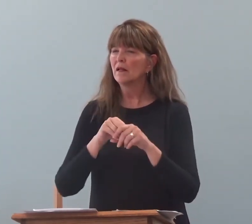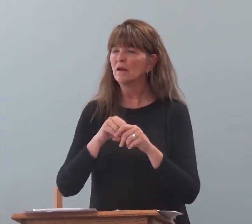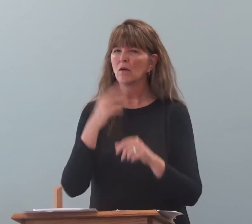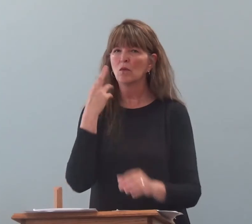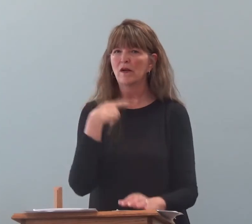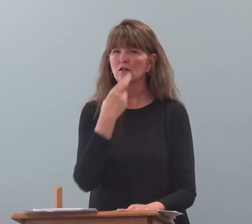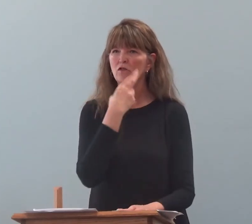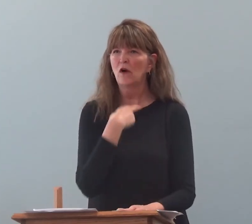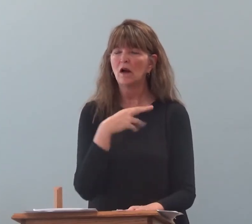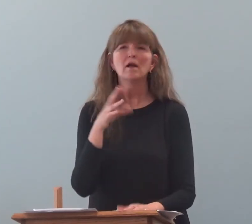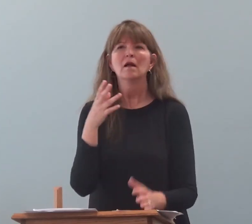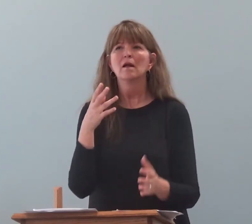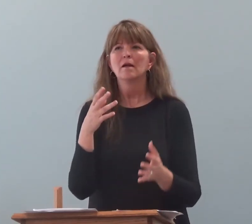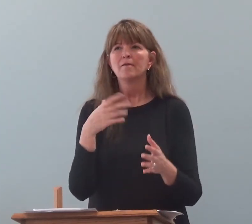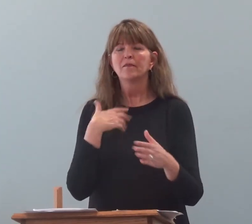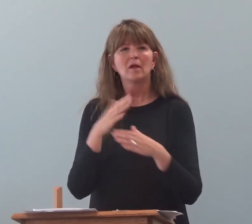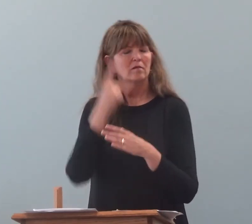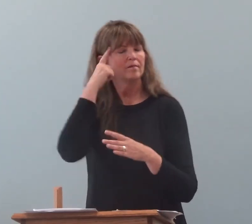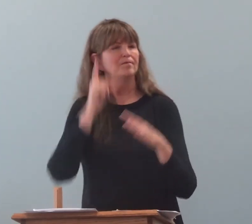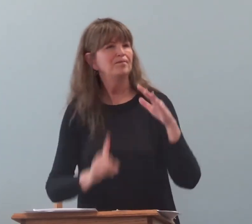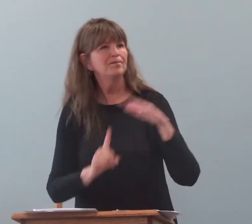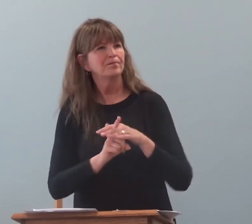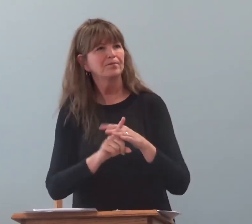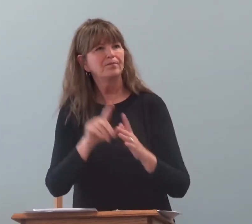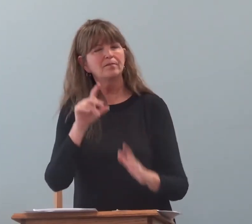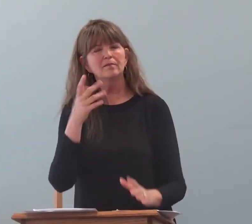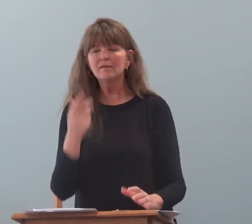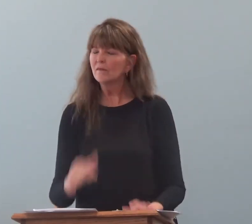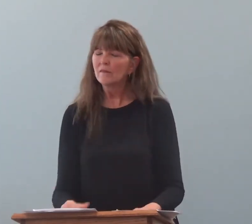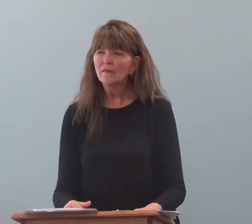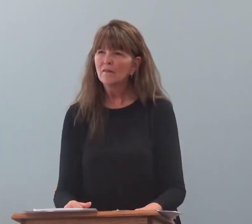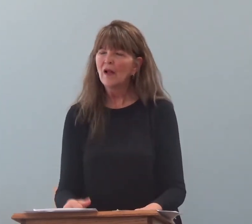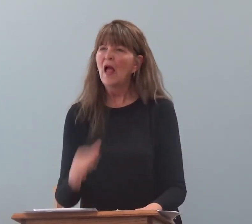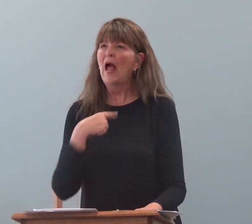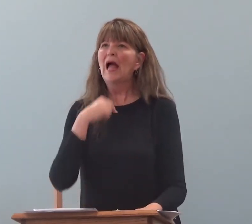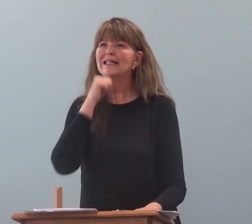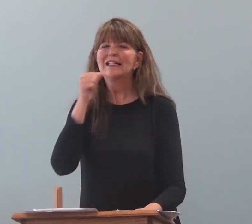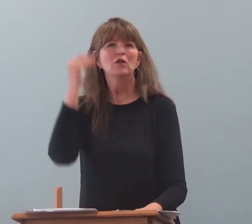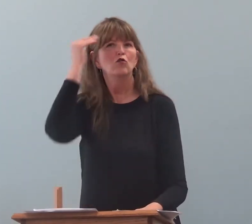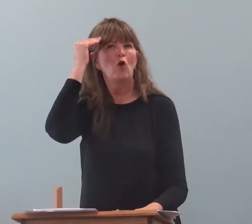Maybe it's like one time in a restaurant, this just occurred to me.